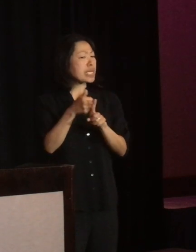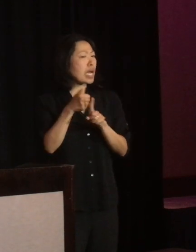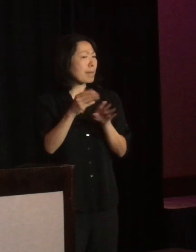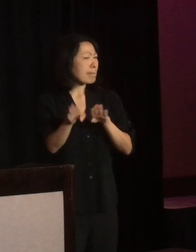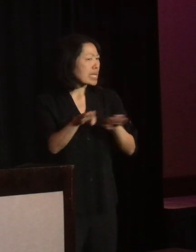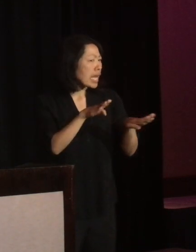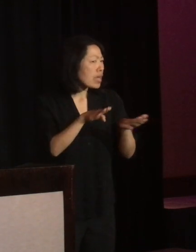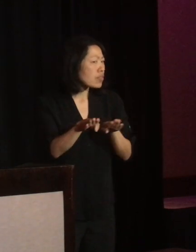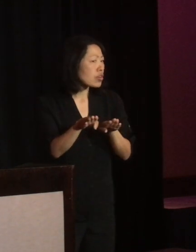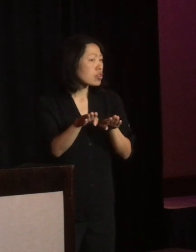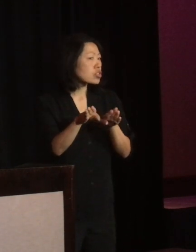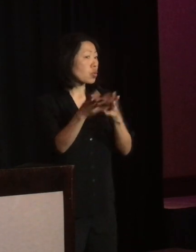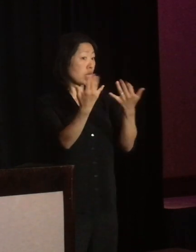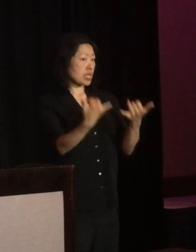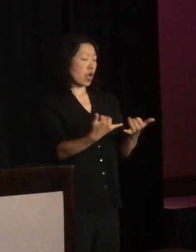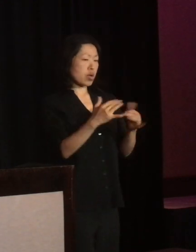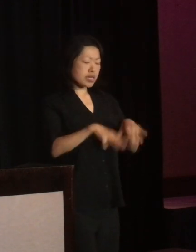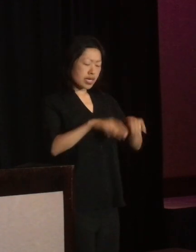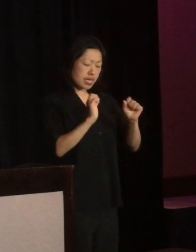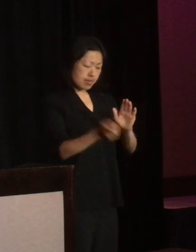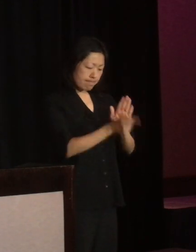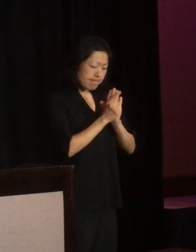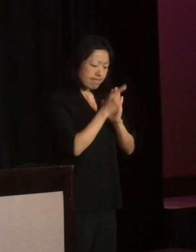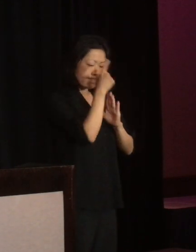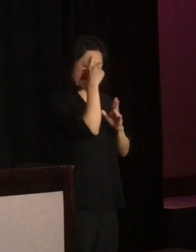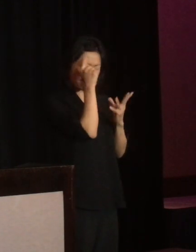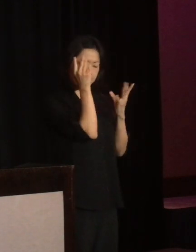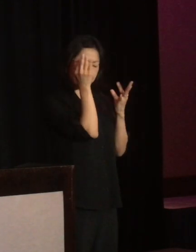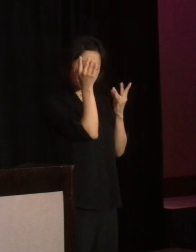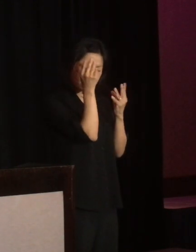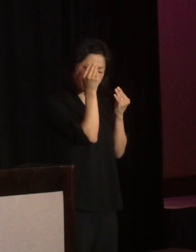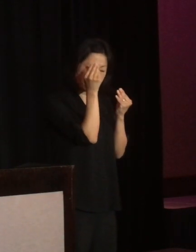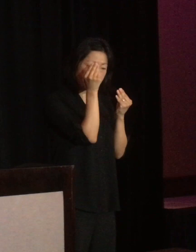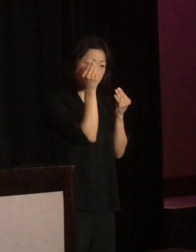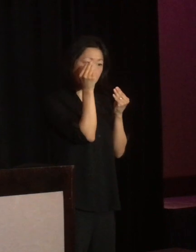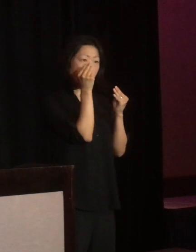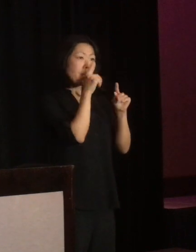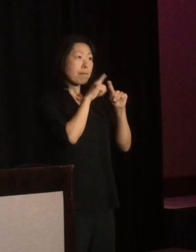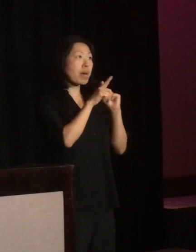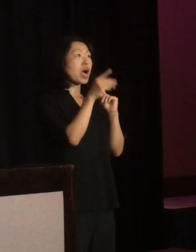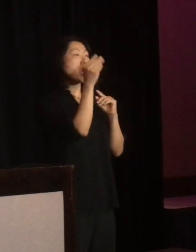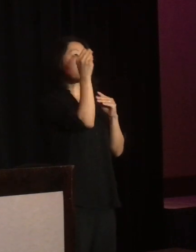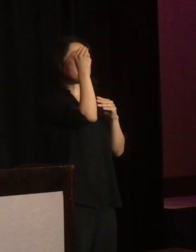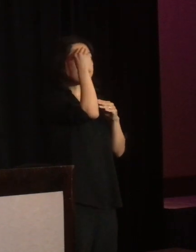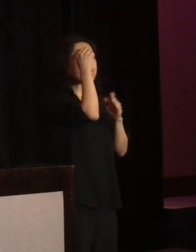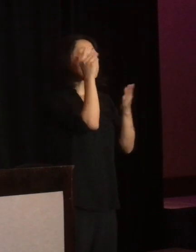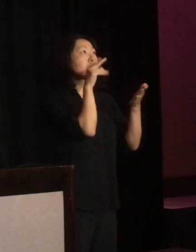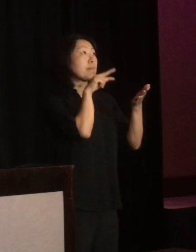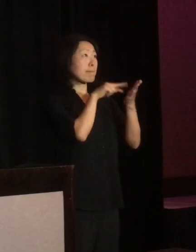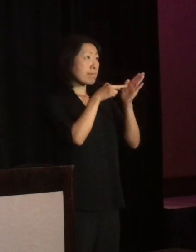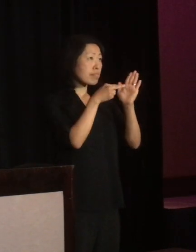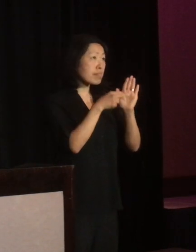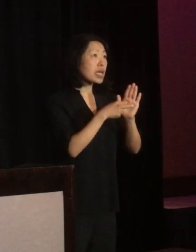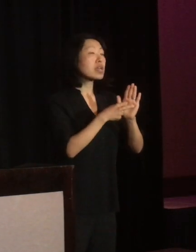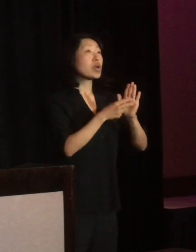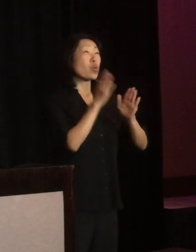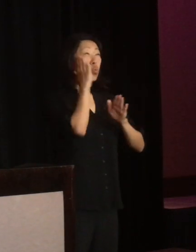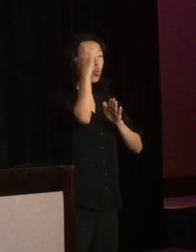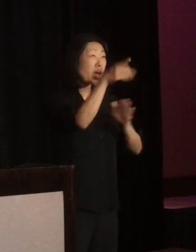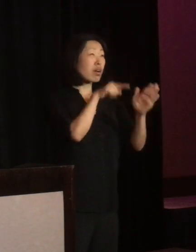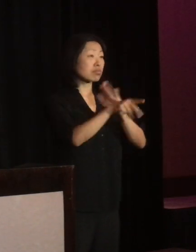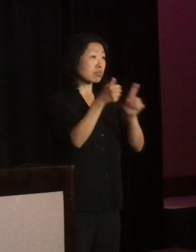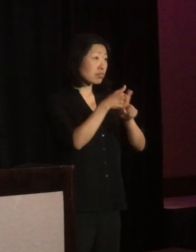I want you guys just to think about that, but I don't want you to take that with you as this means that we are going to